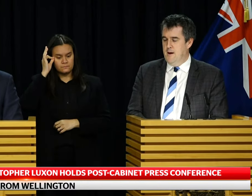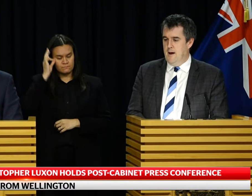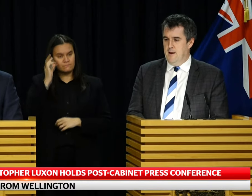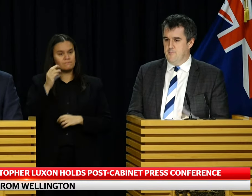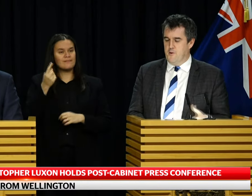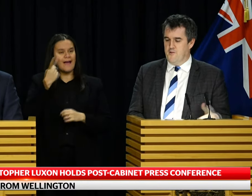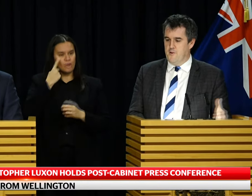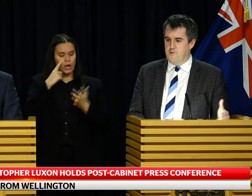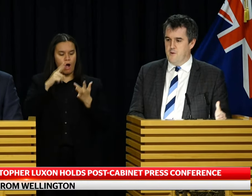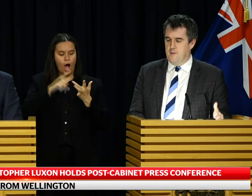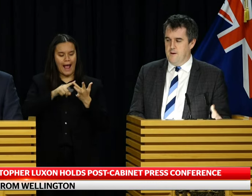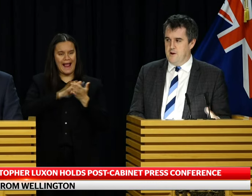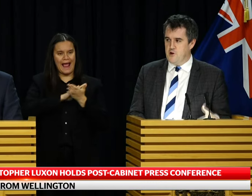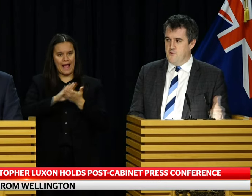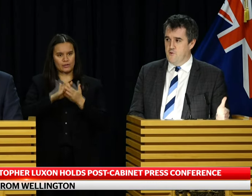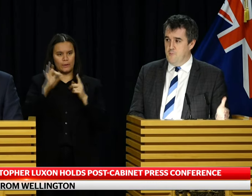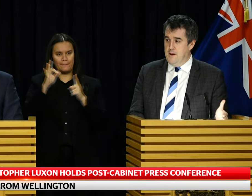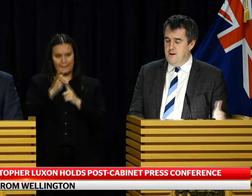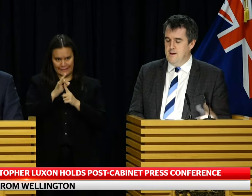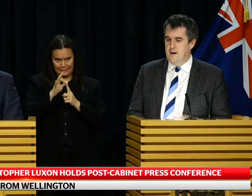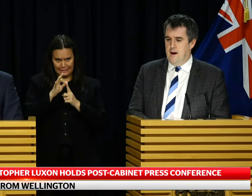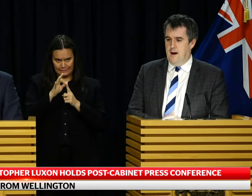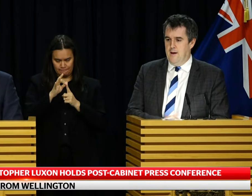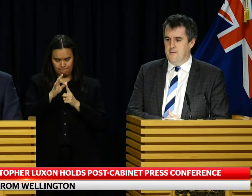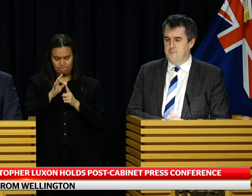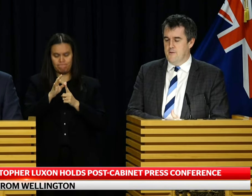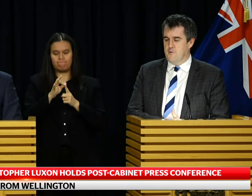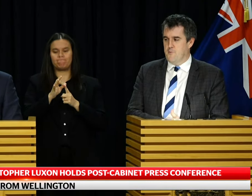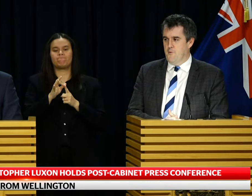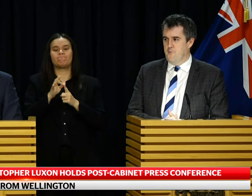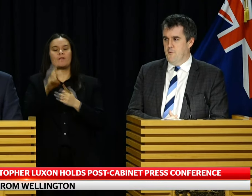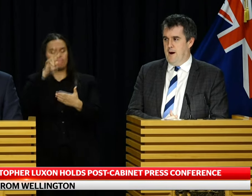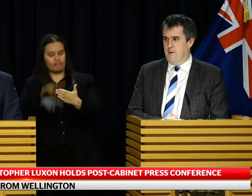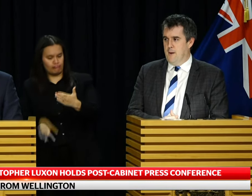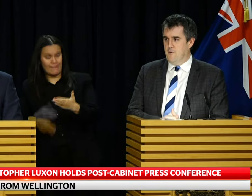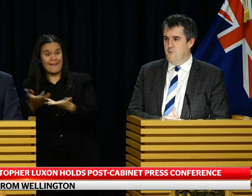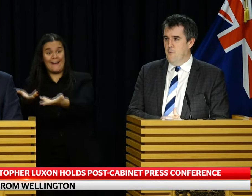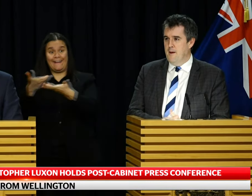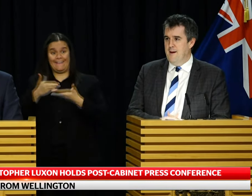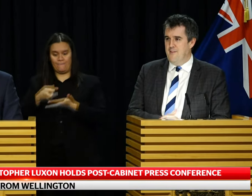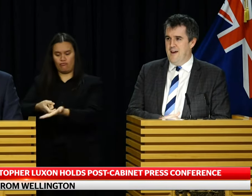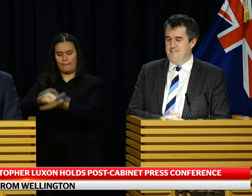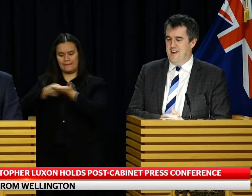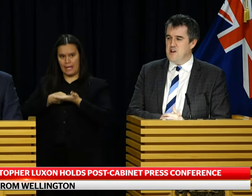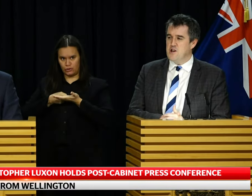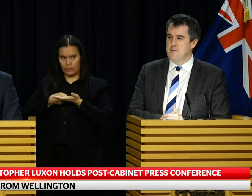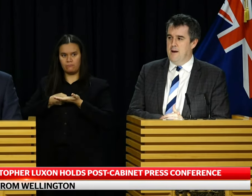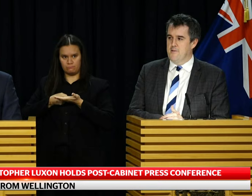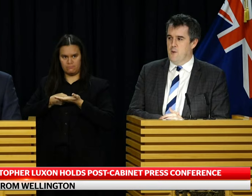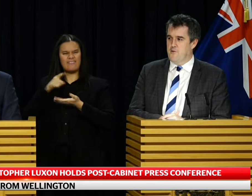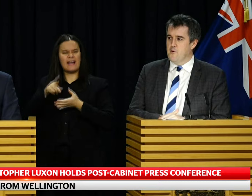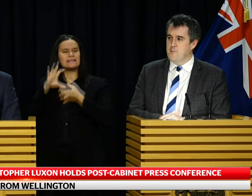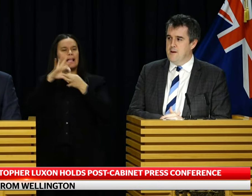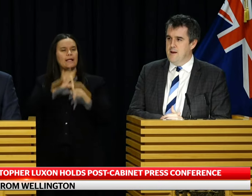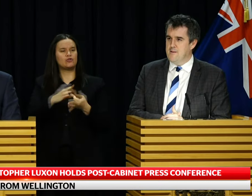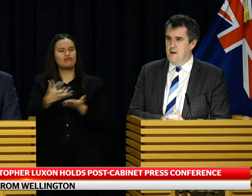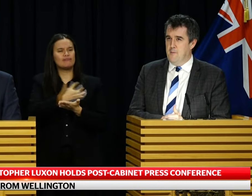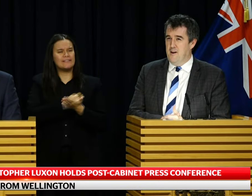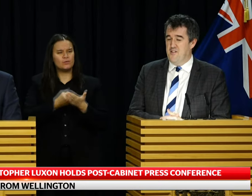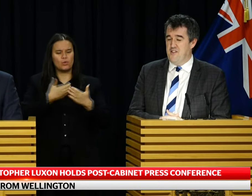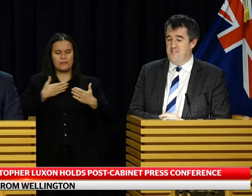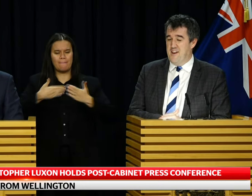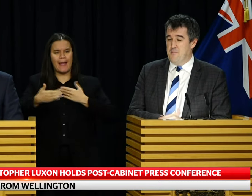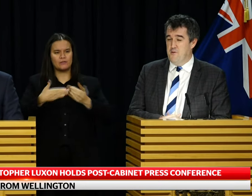IHP and has put a series of recommendations to me as Minister responsible for RMA reform. That hasn't actually made its way through to me